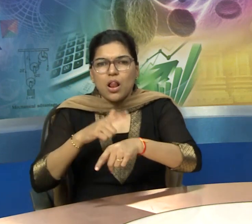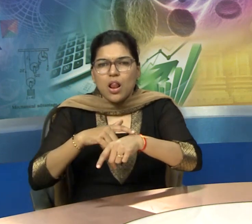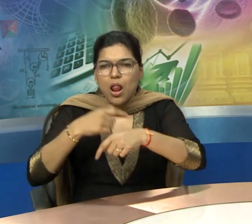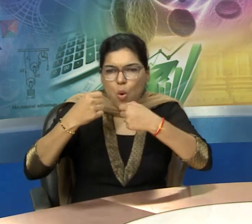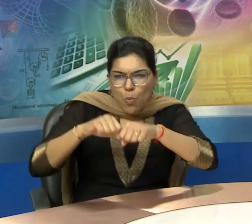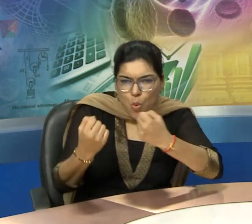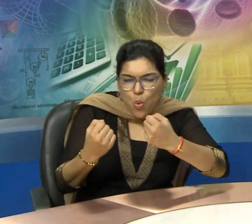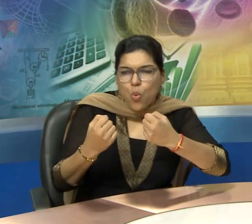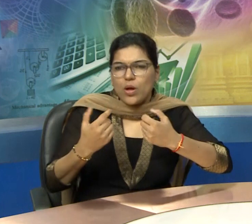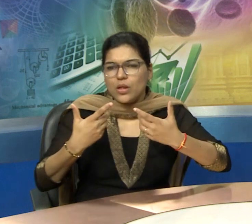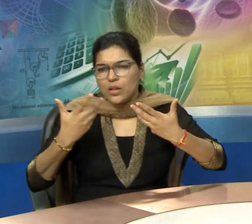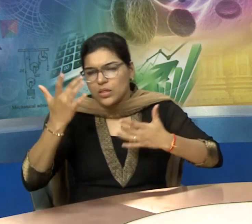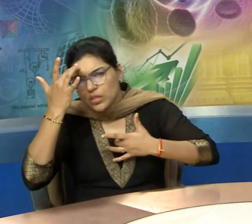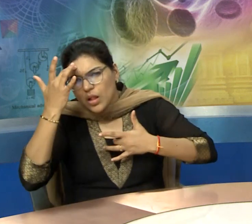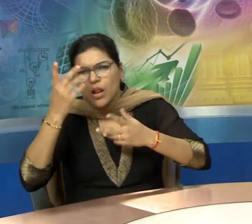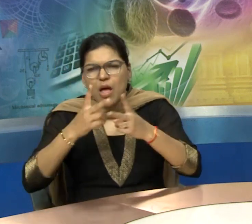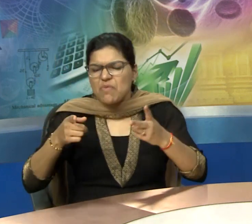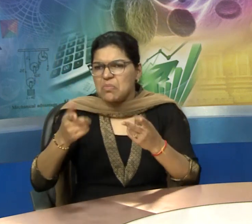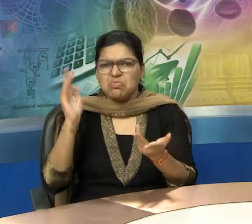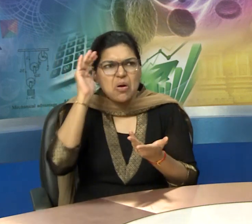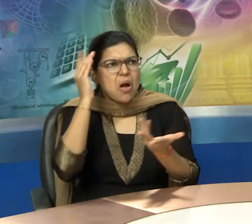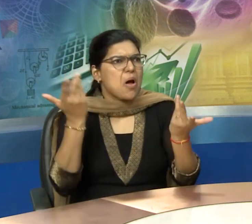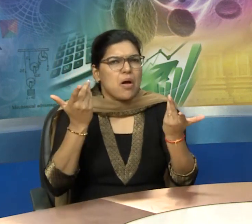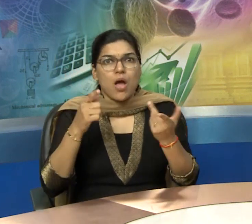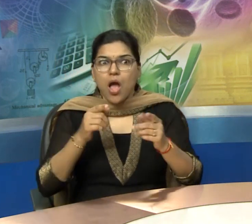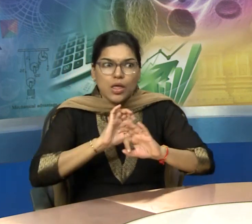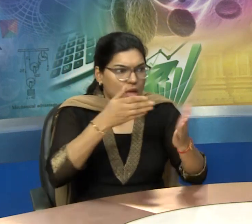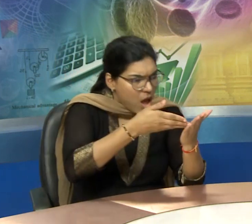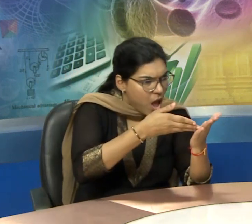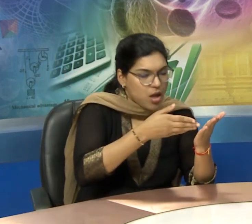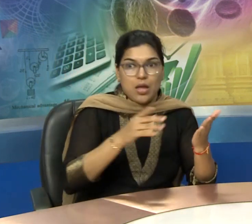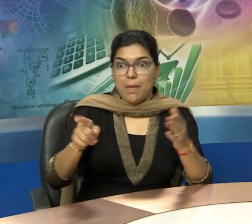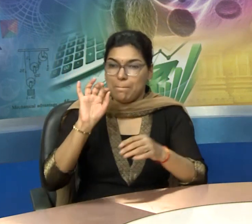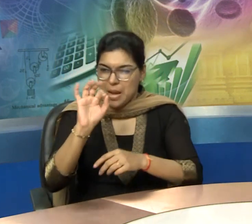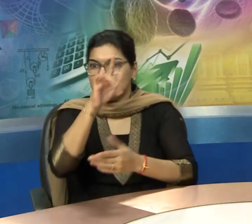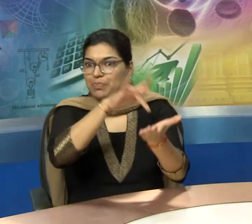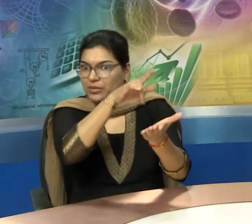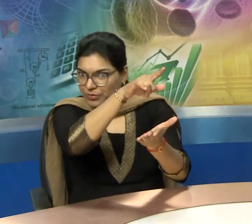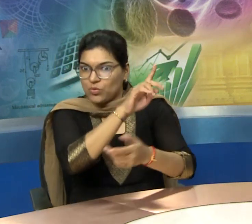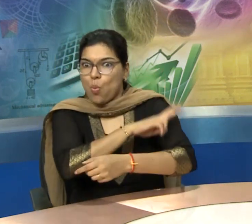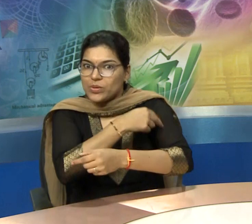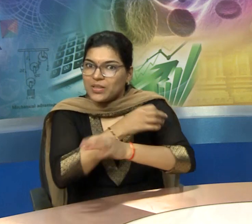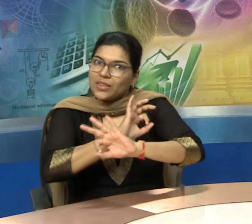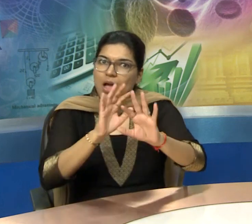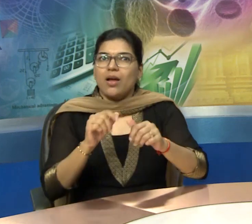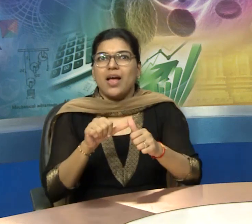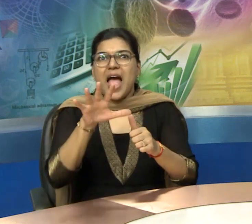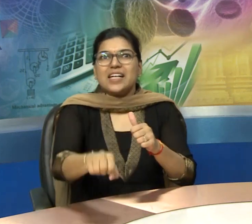anyone can apply, or who is the person, what is the eligibility. So all this information